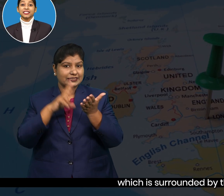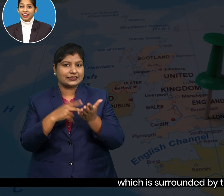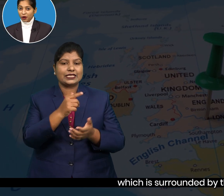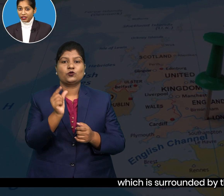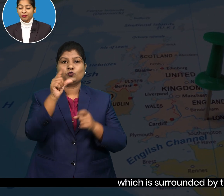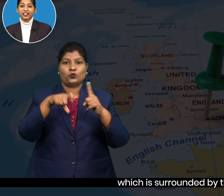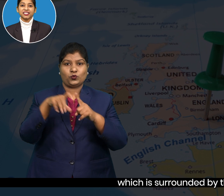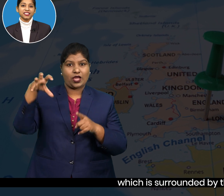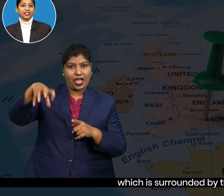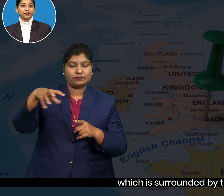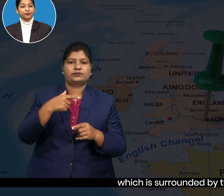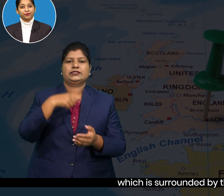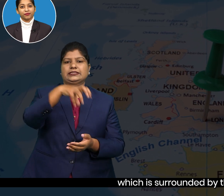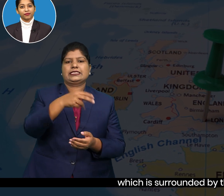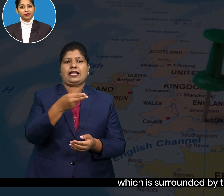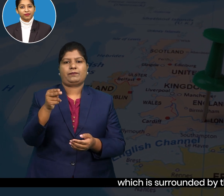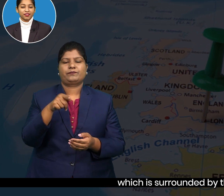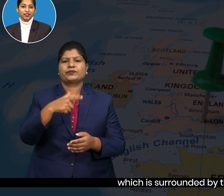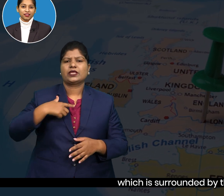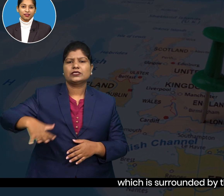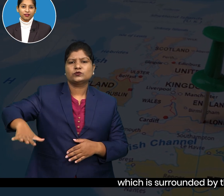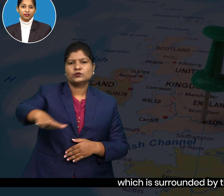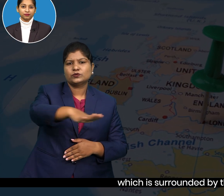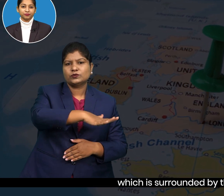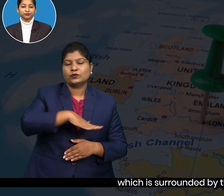which is surrounded by the sea.